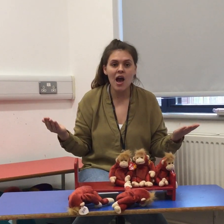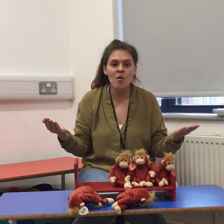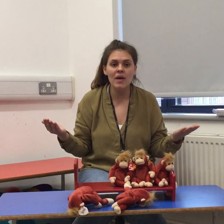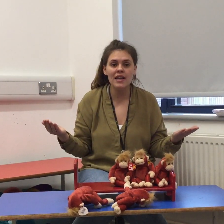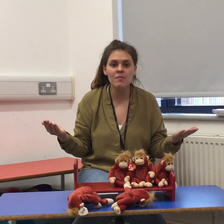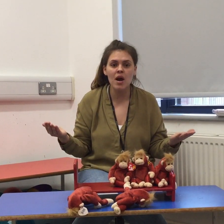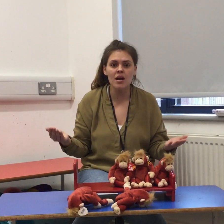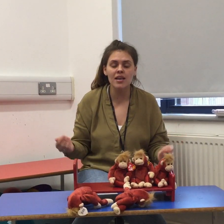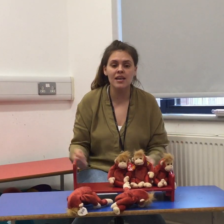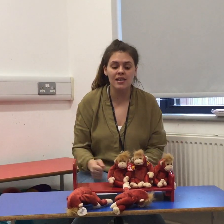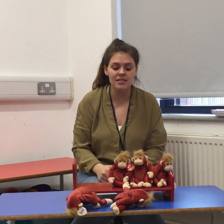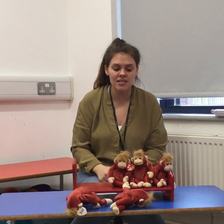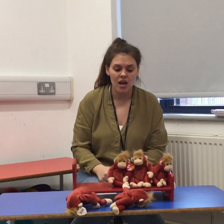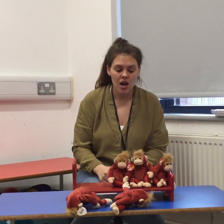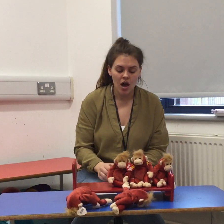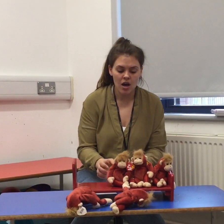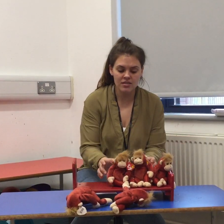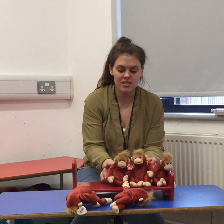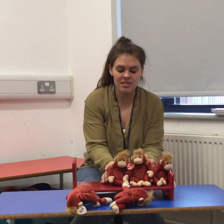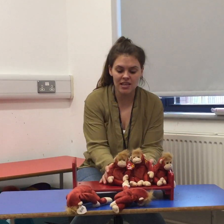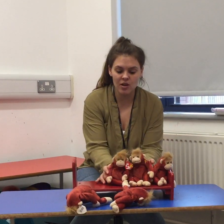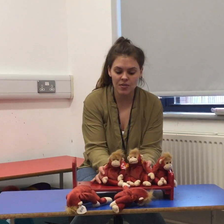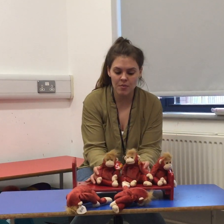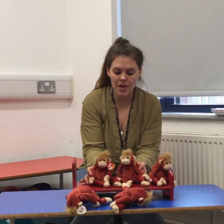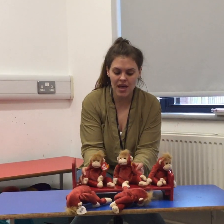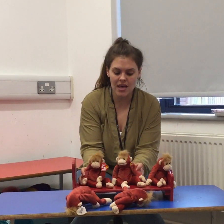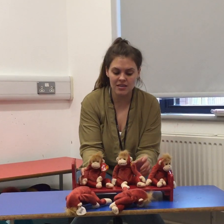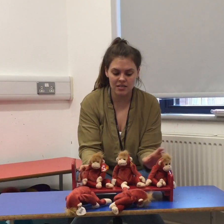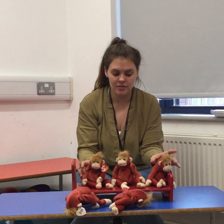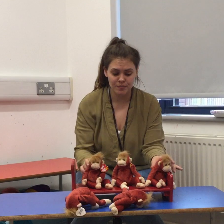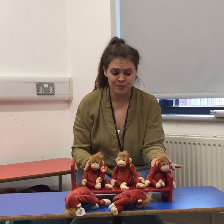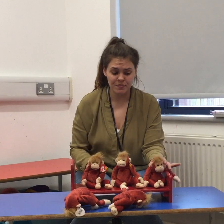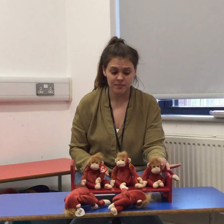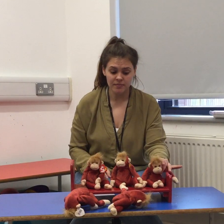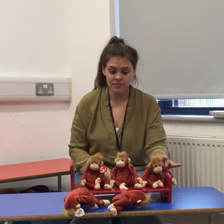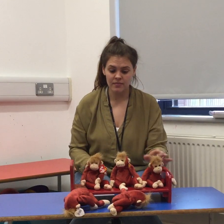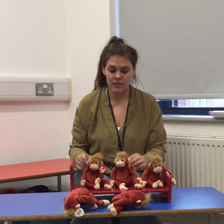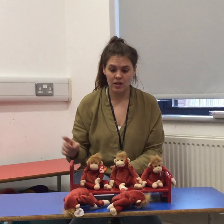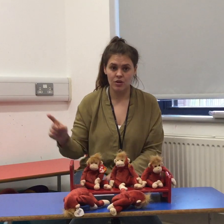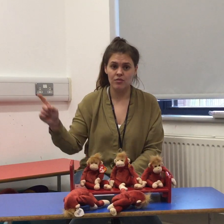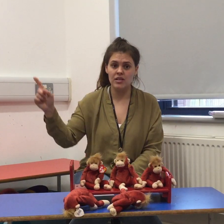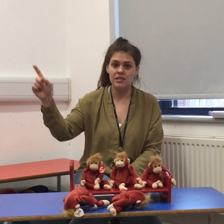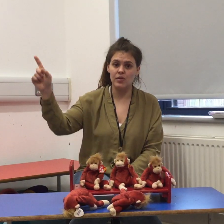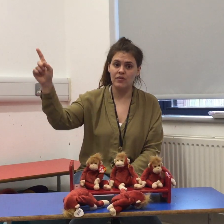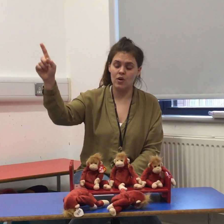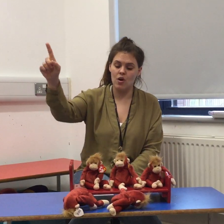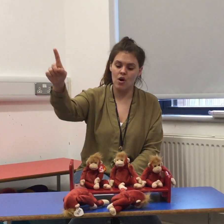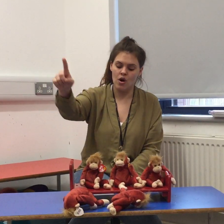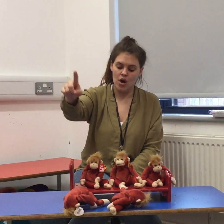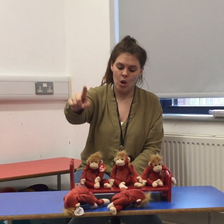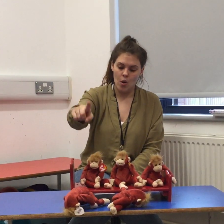How many monkeys are still on the bed? Are you ready? We've got